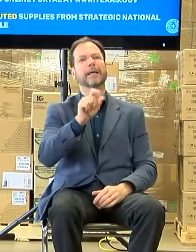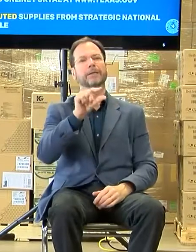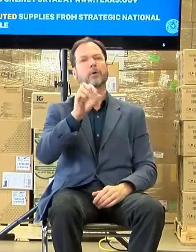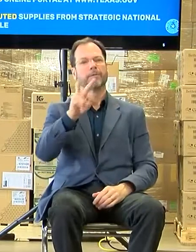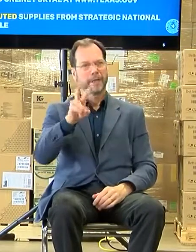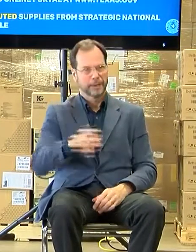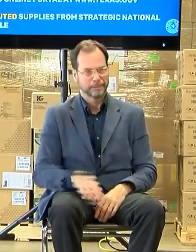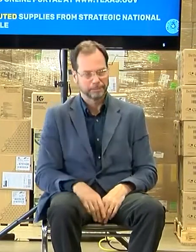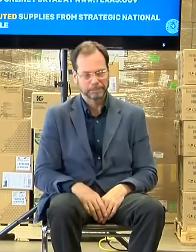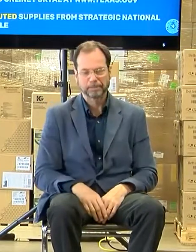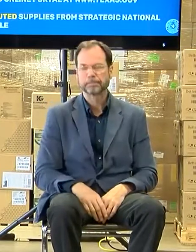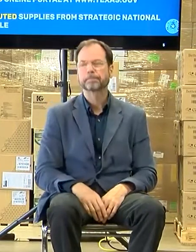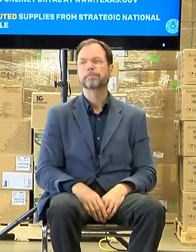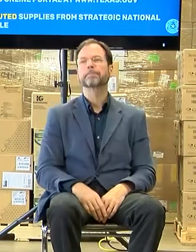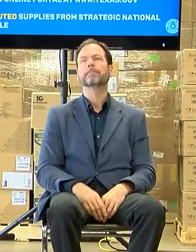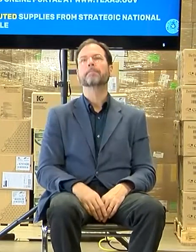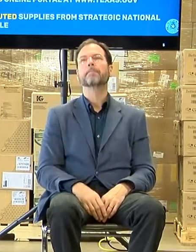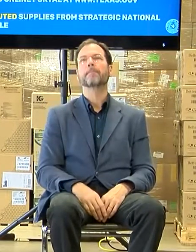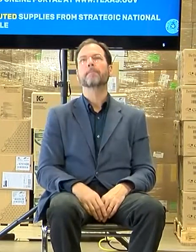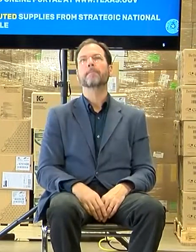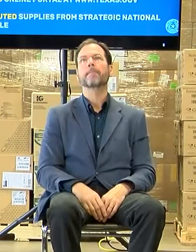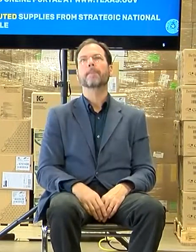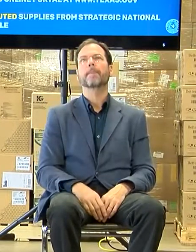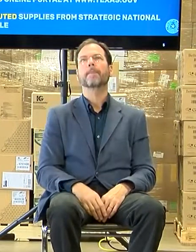www.texas.gov. And